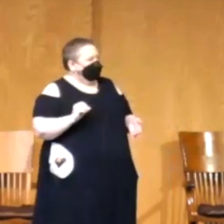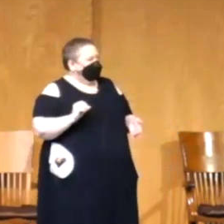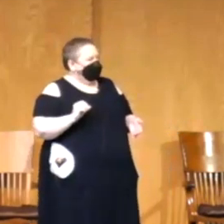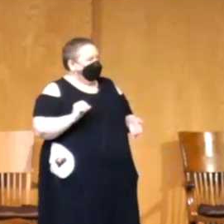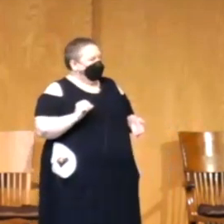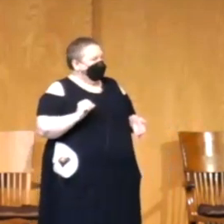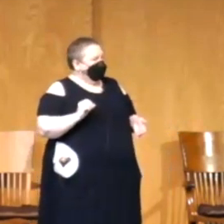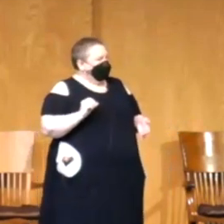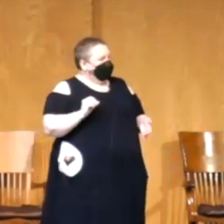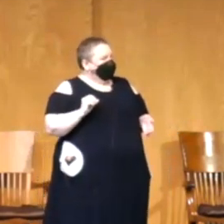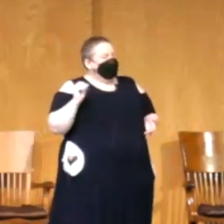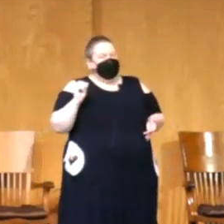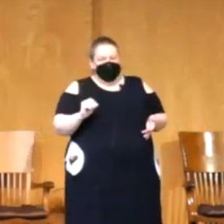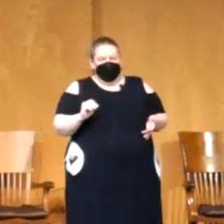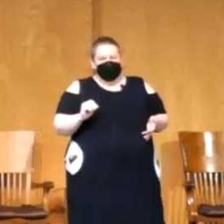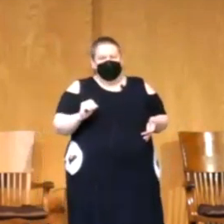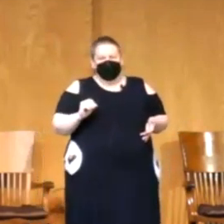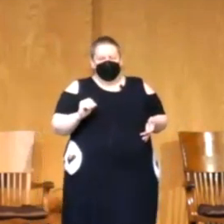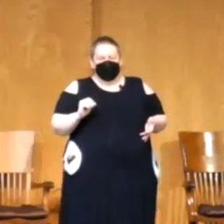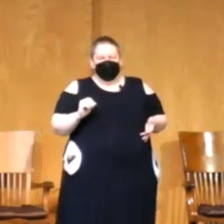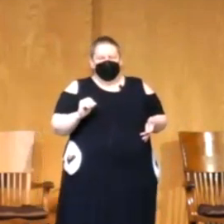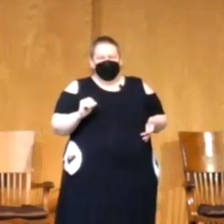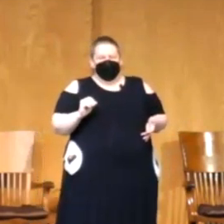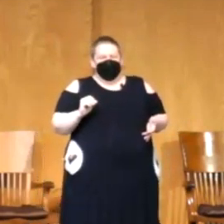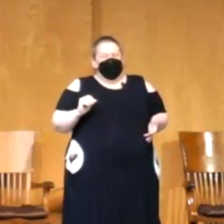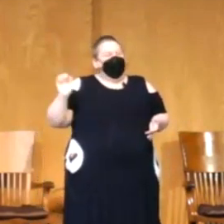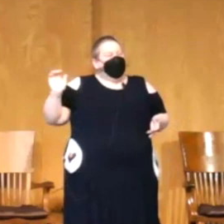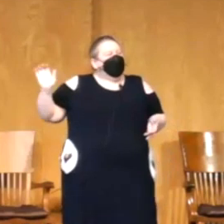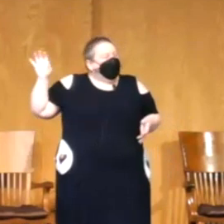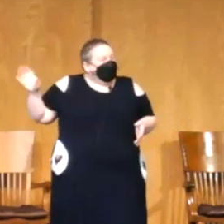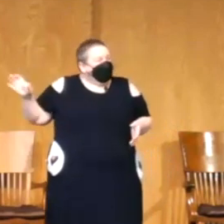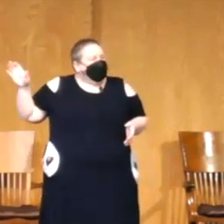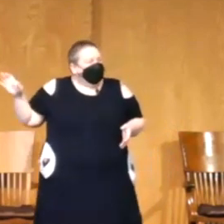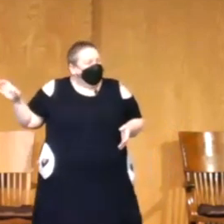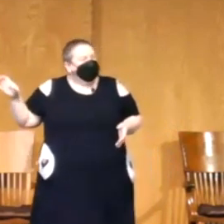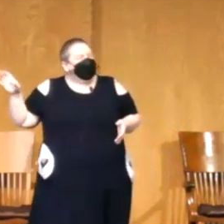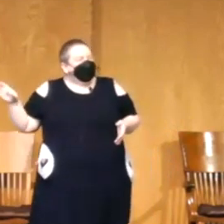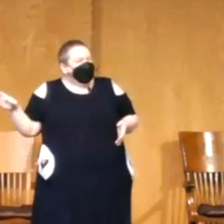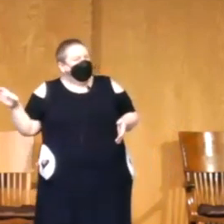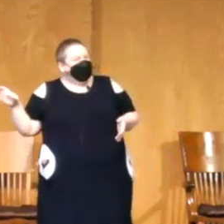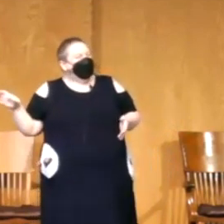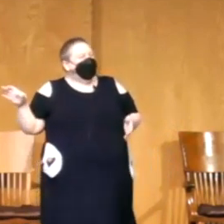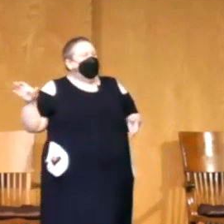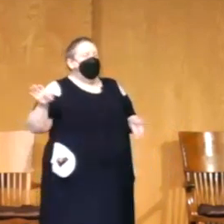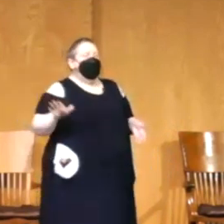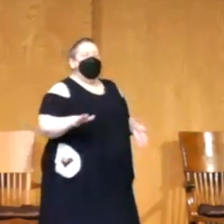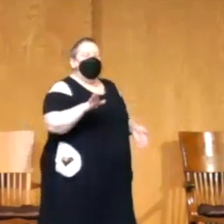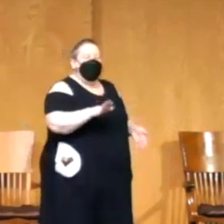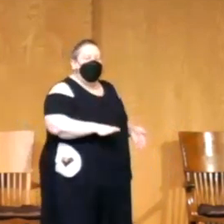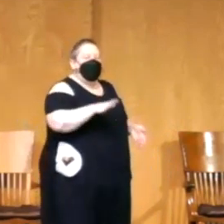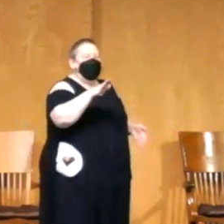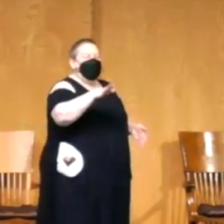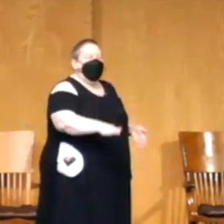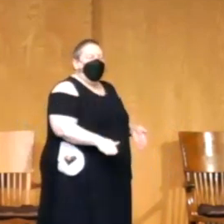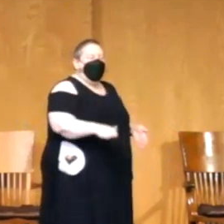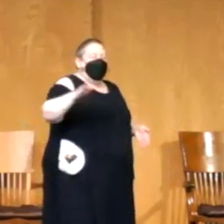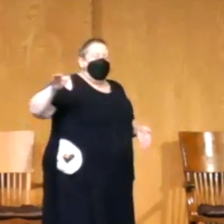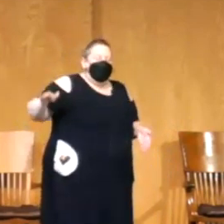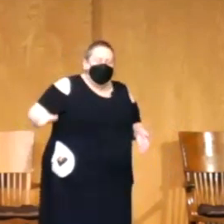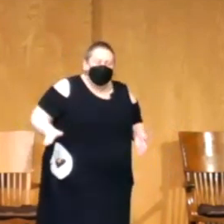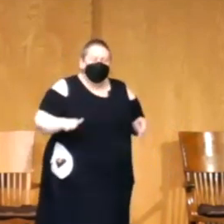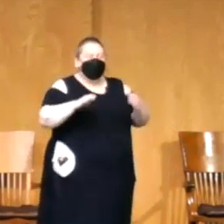marketplace today. And I wanted to begin with this reading so that you all would